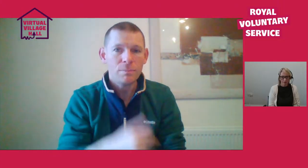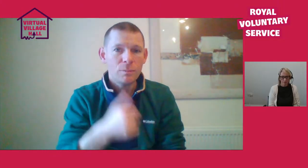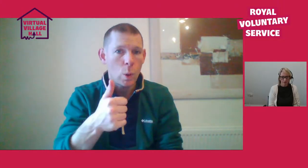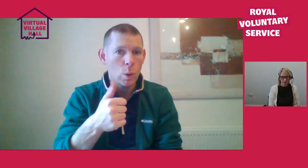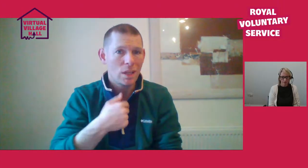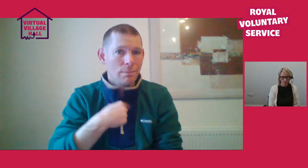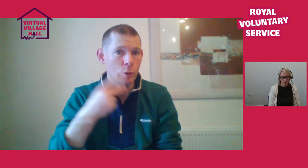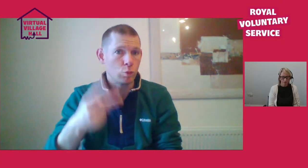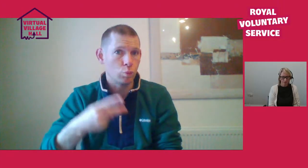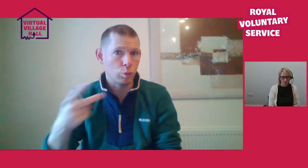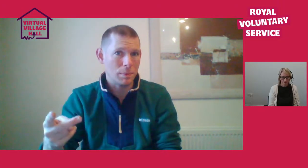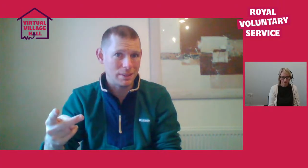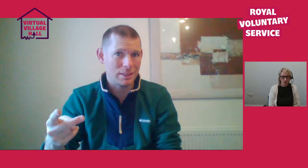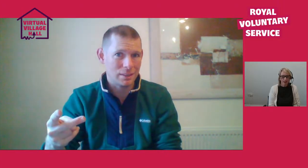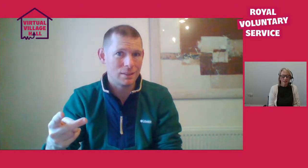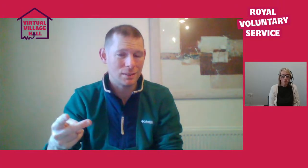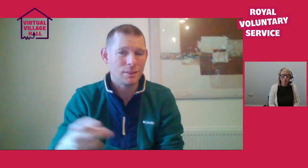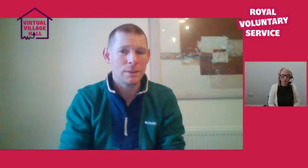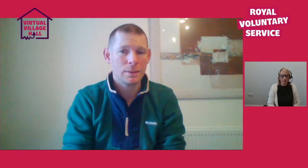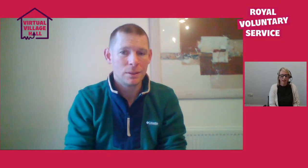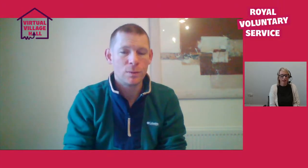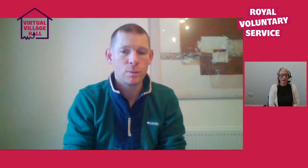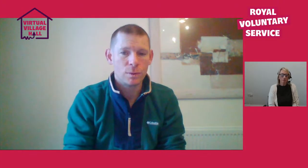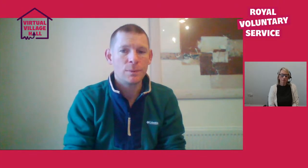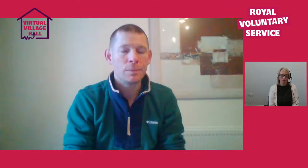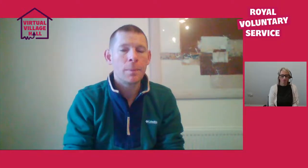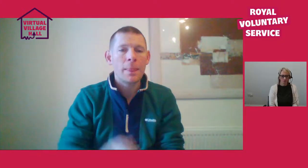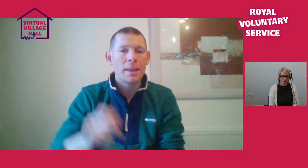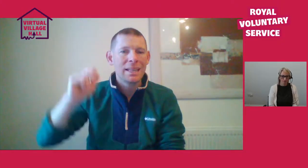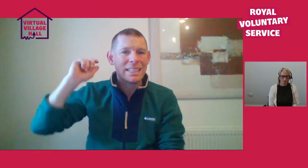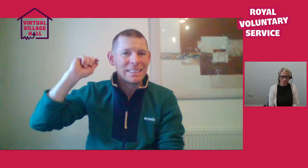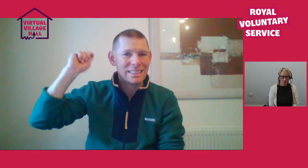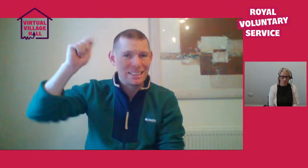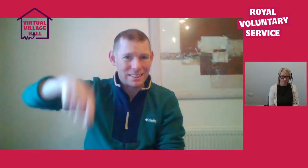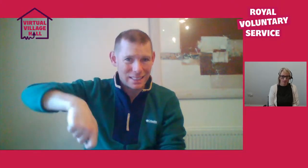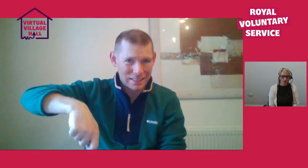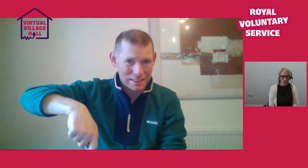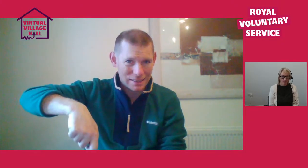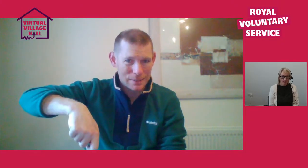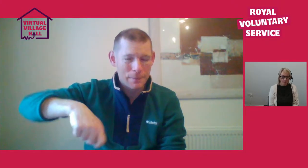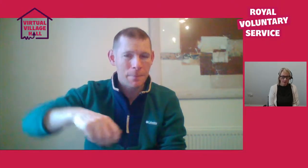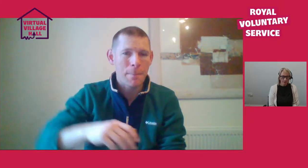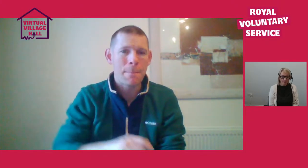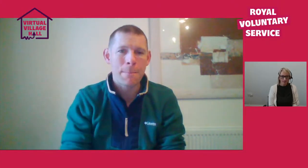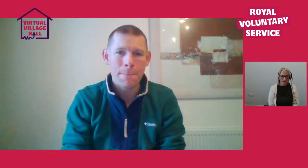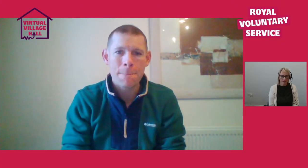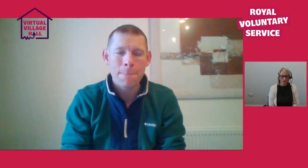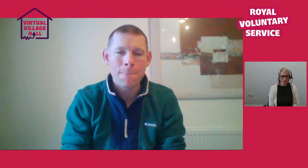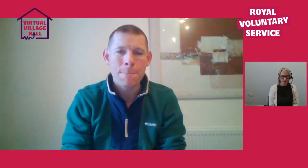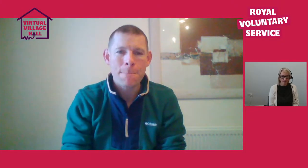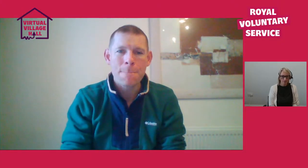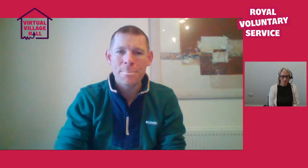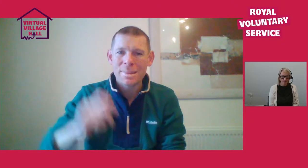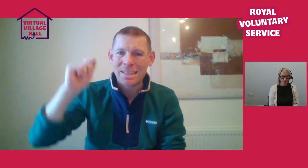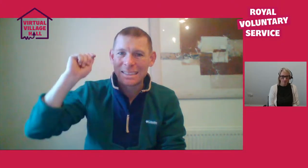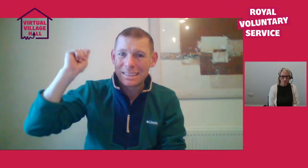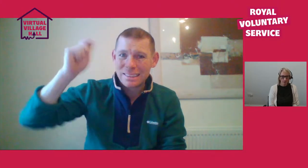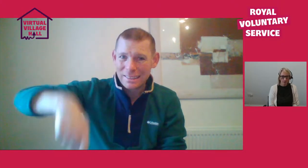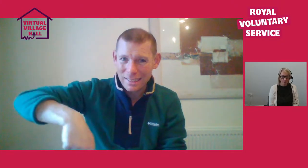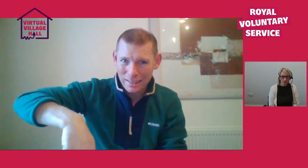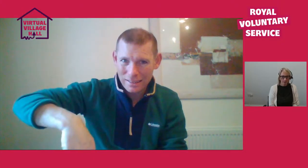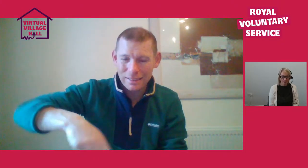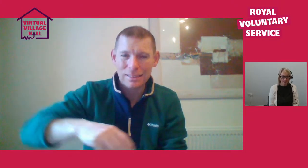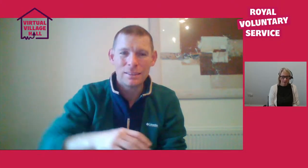Playing games. Okay, let's go over these again. So tennis.